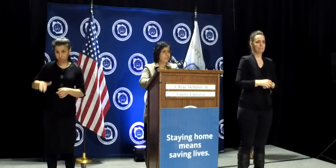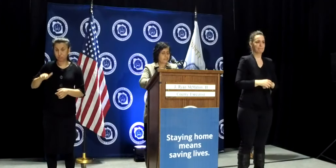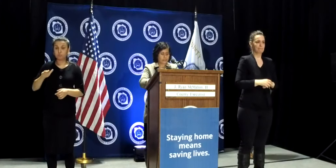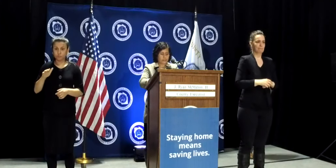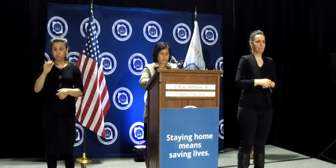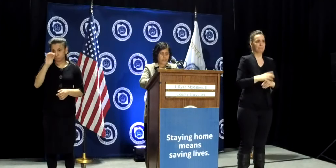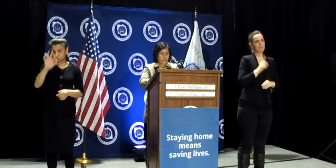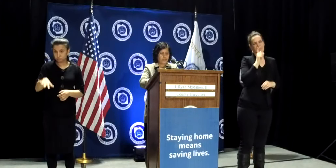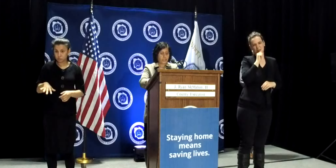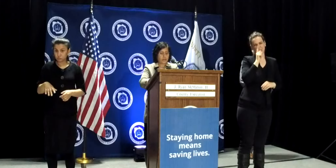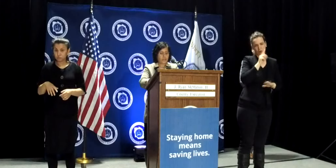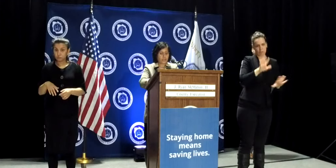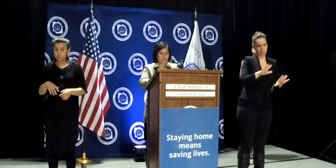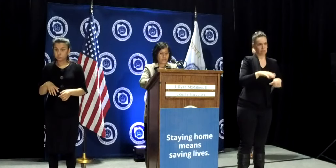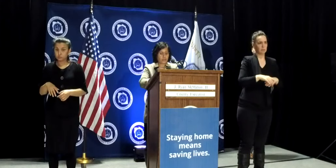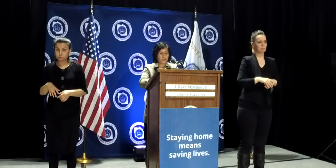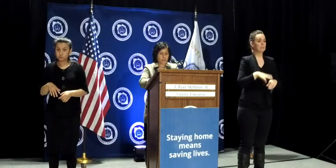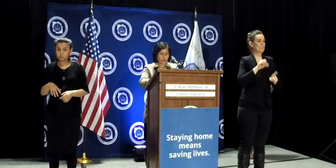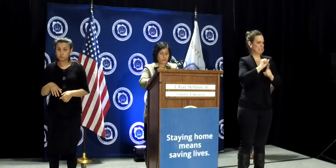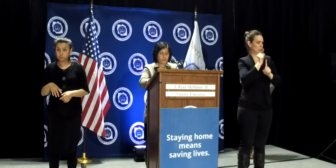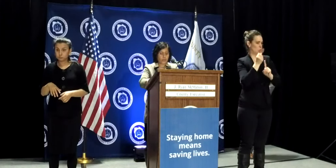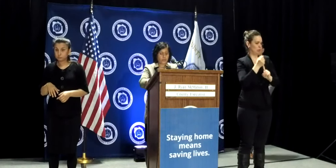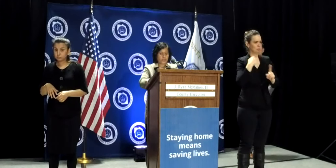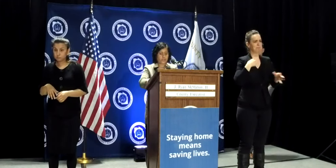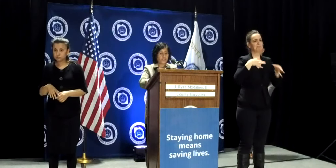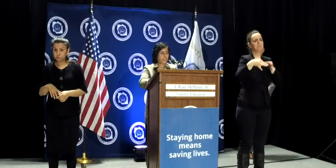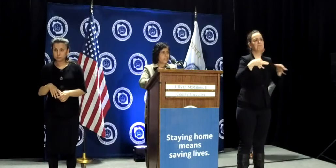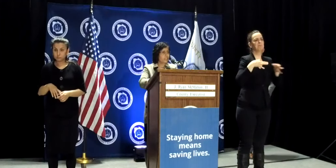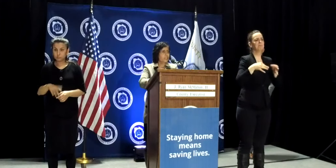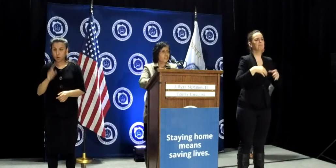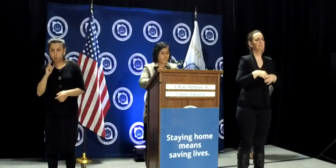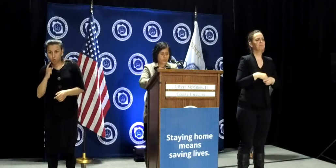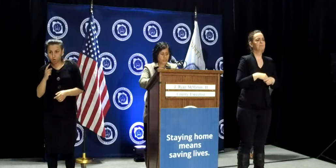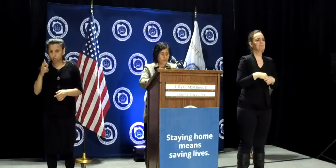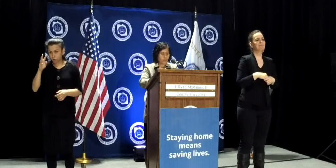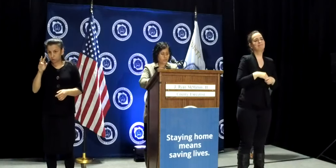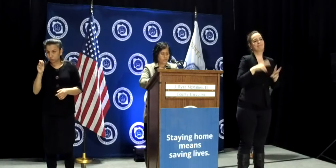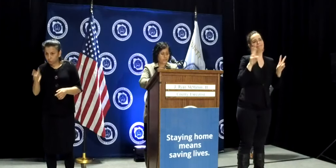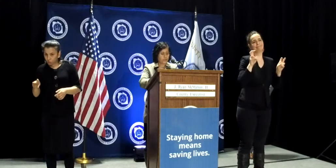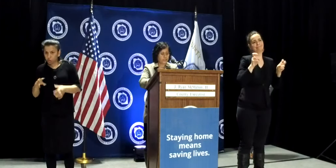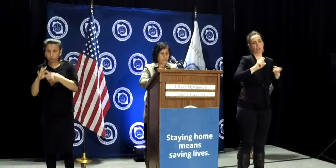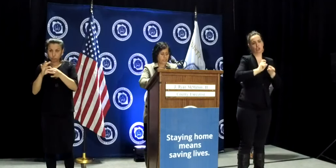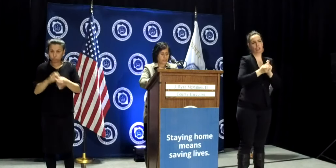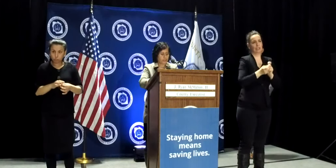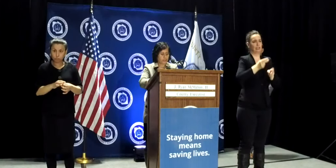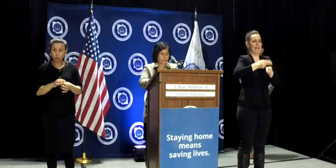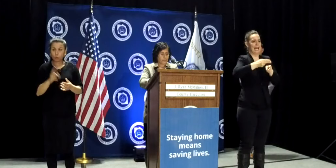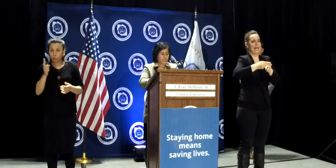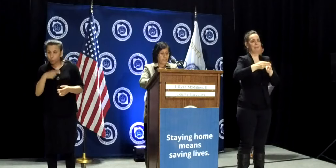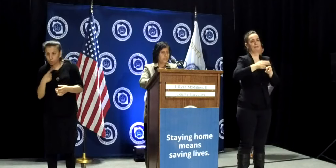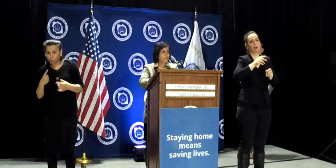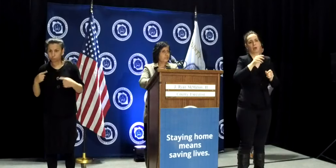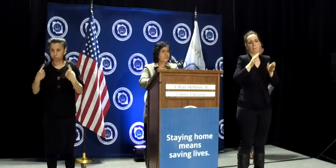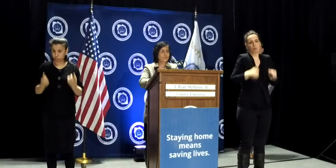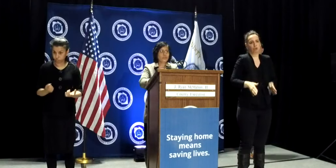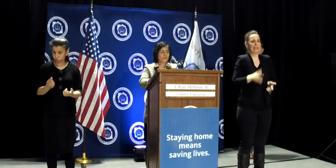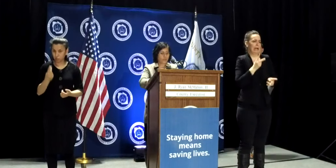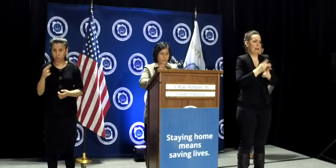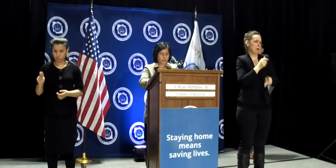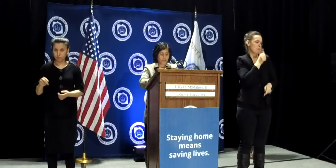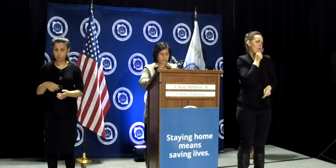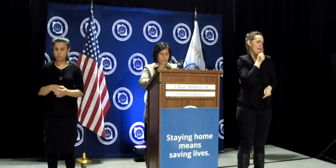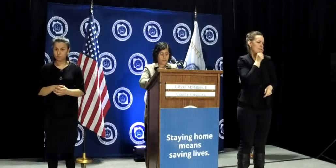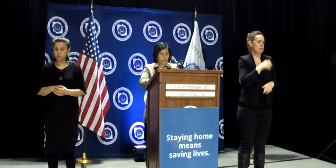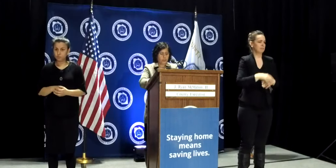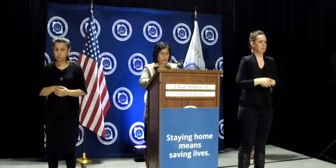real cases as a combination of what we are seeing during the course of investigations. It is not story of